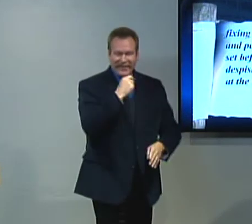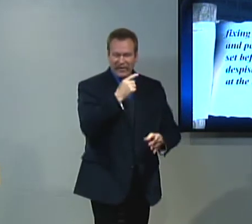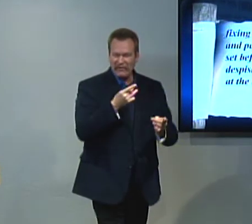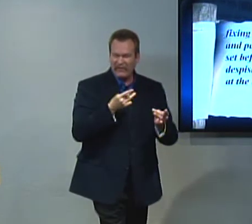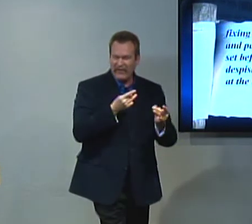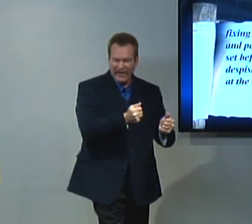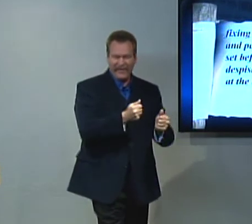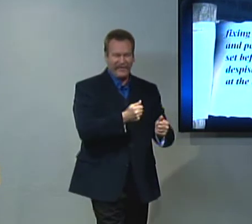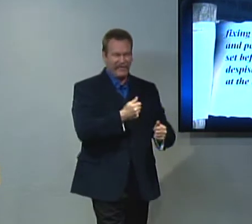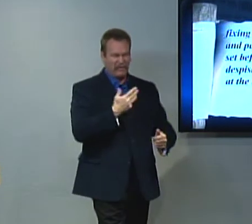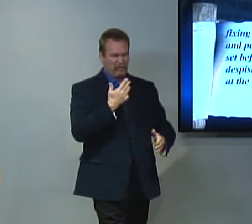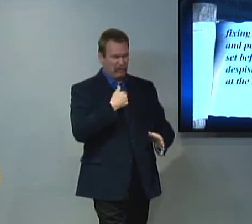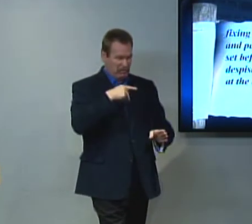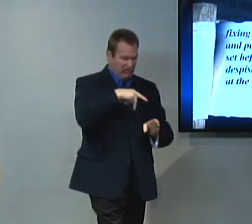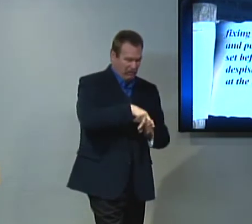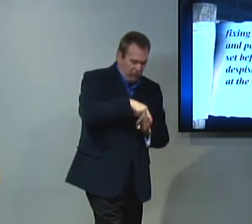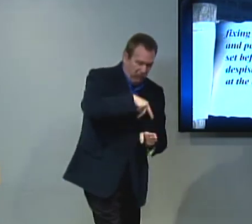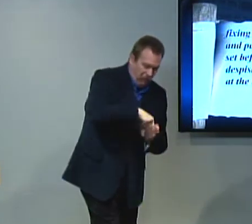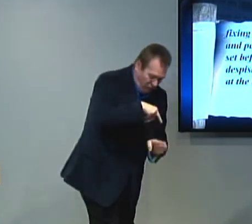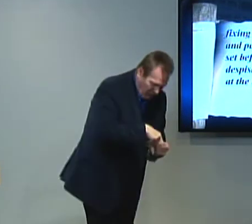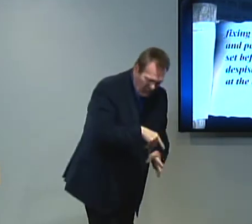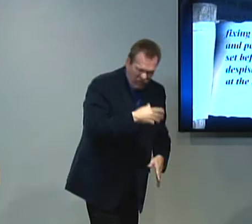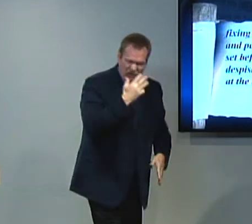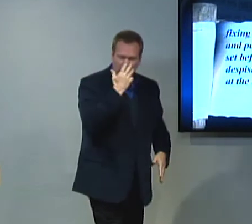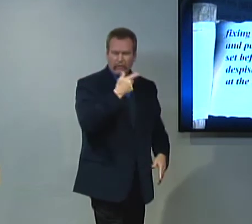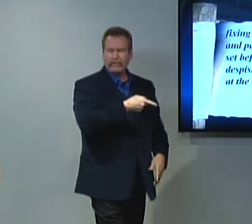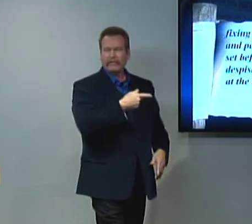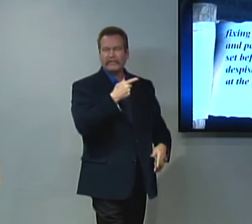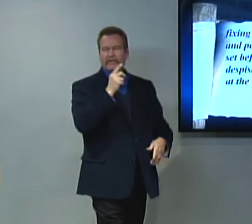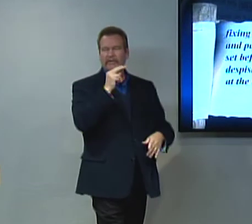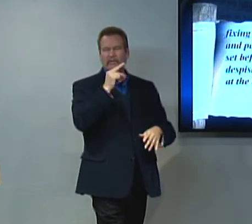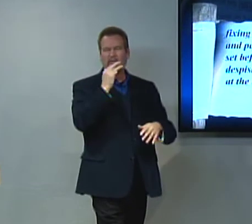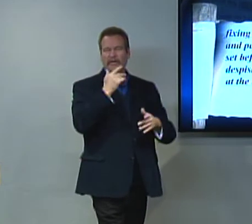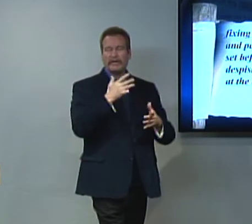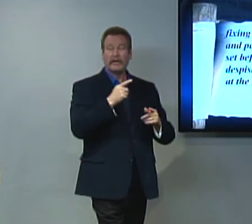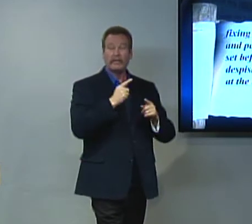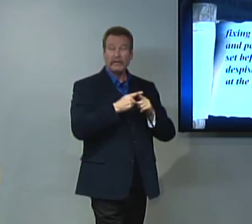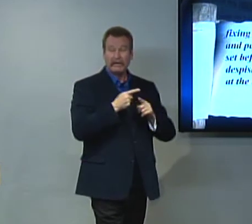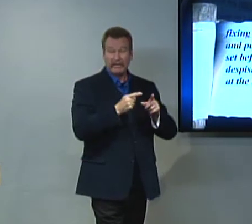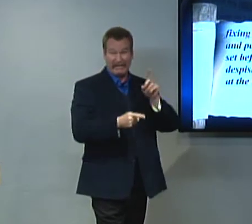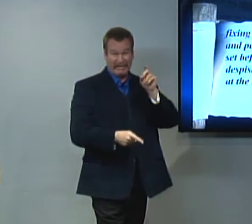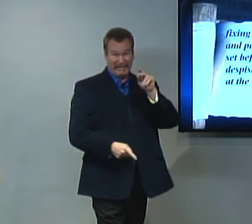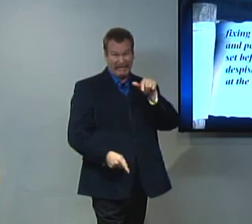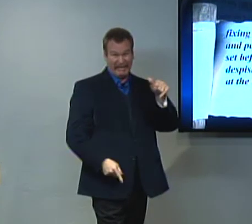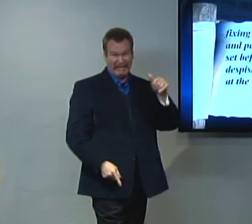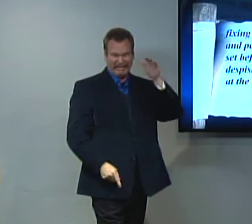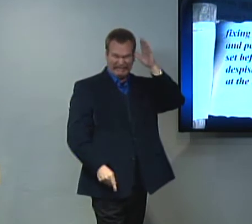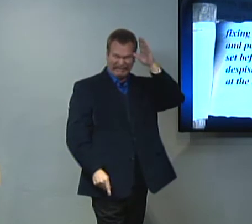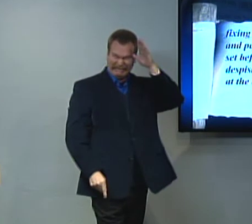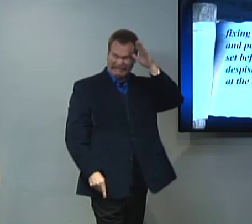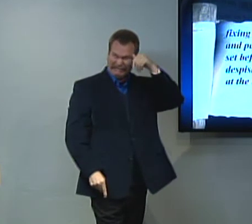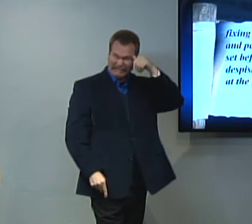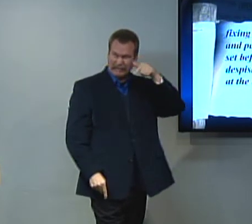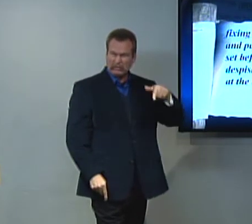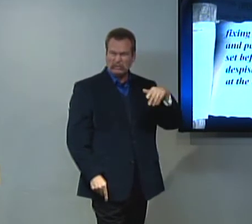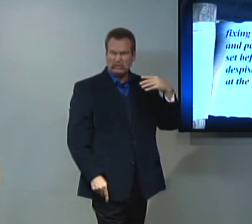take off the wheel. It's not smooth at all. It's a bouncy ride. Donkeys are